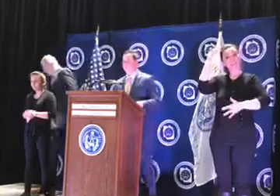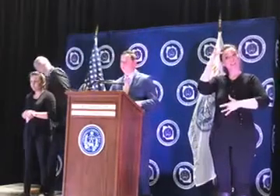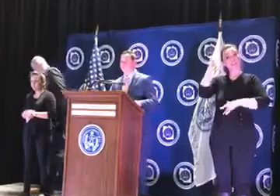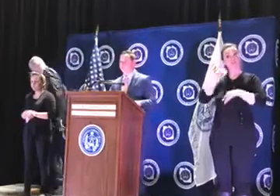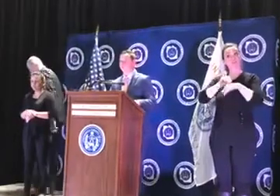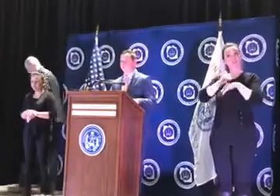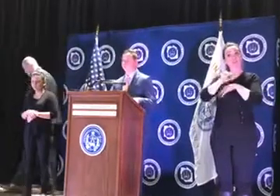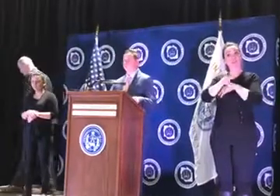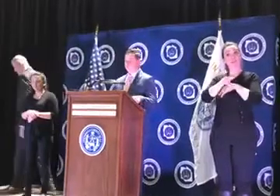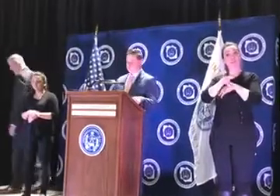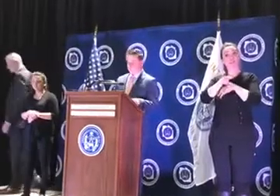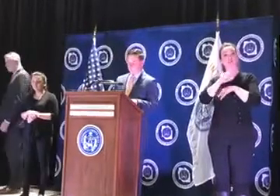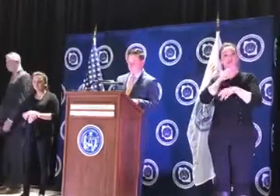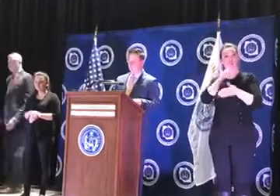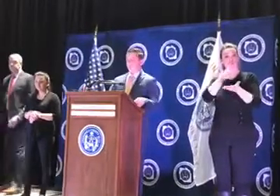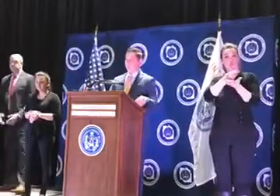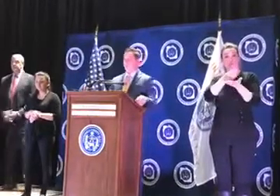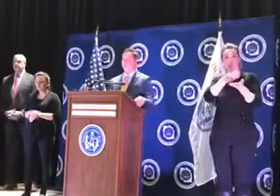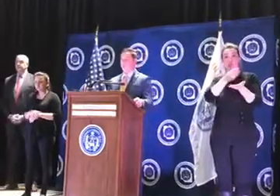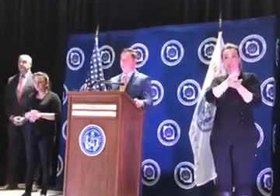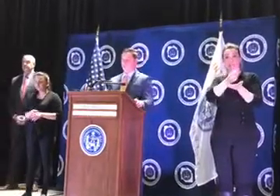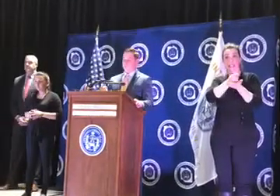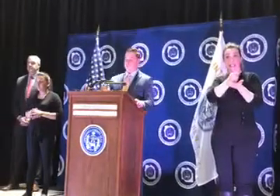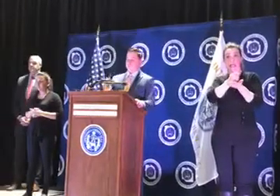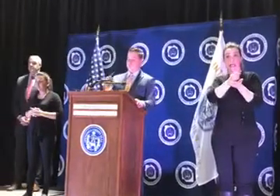Yep. Yep.